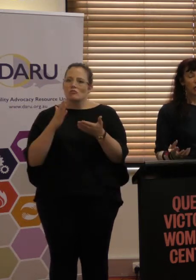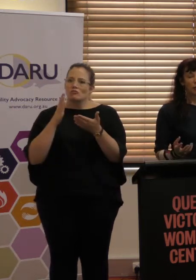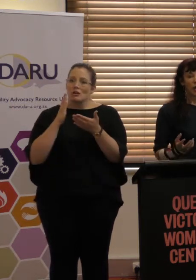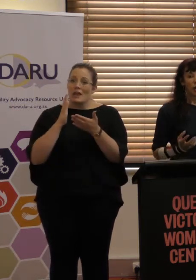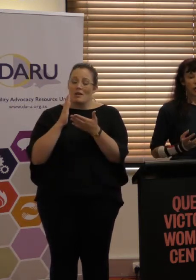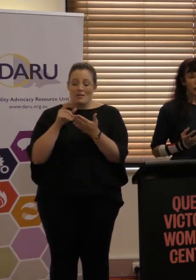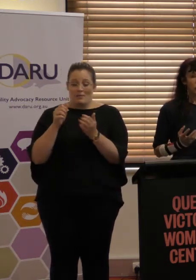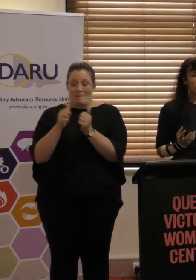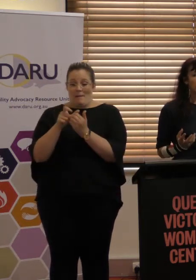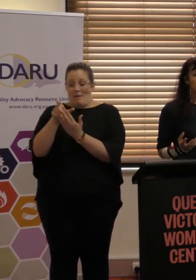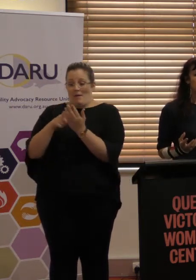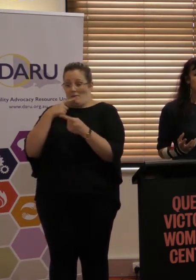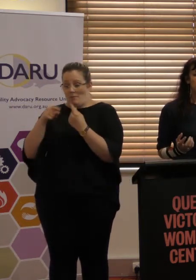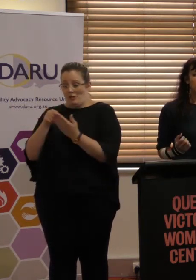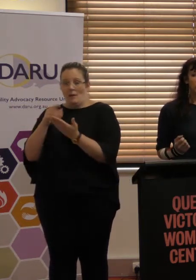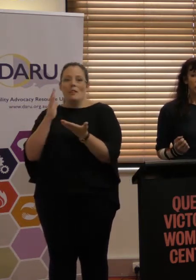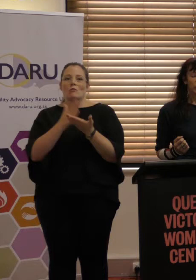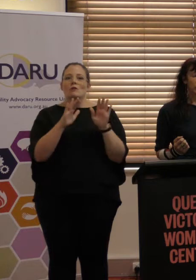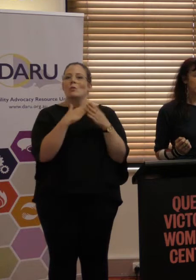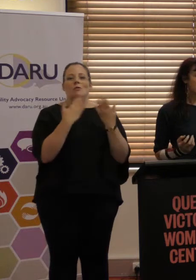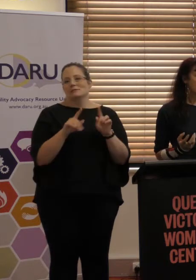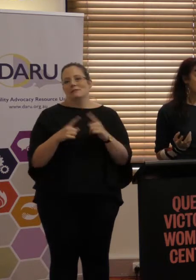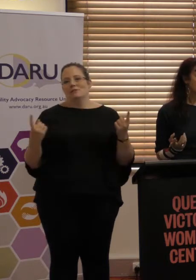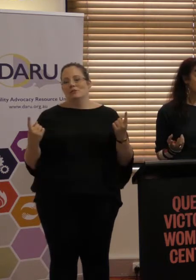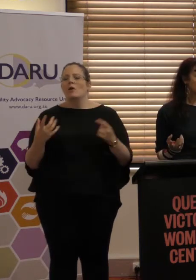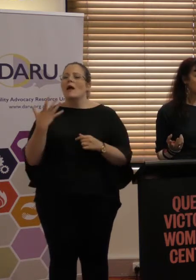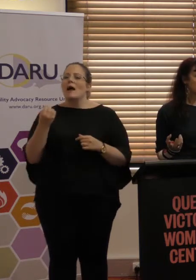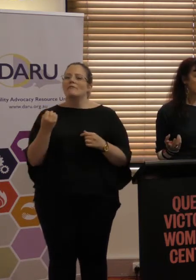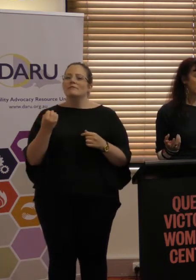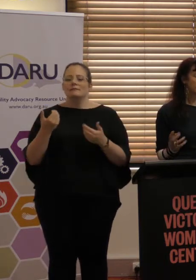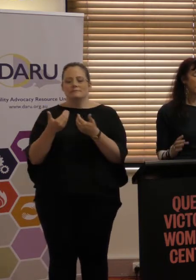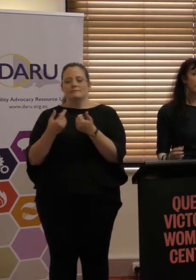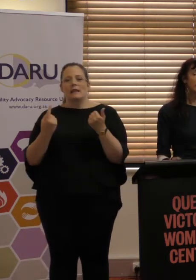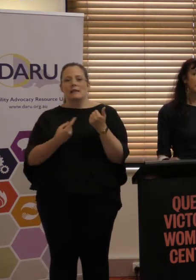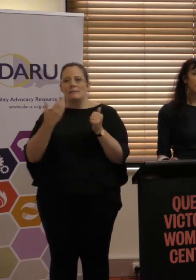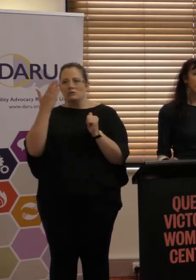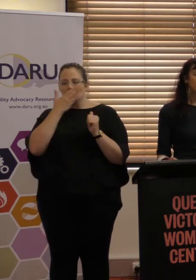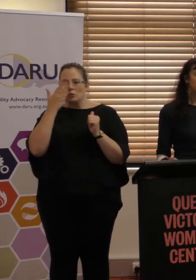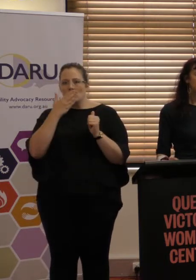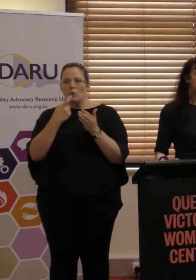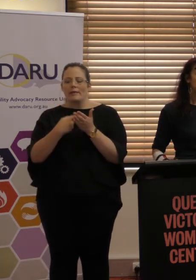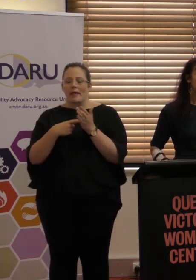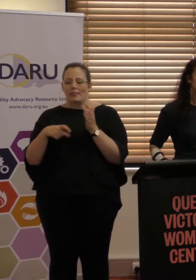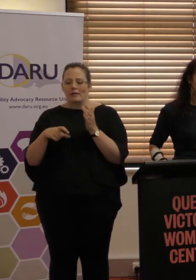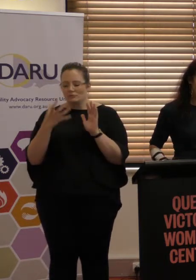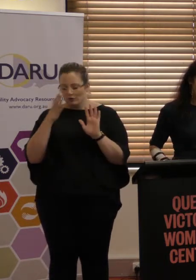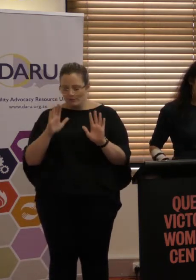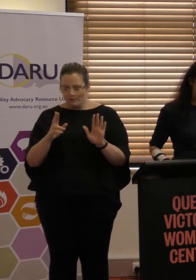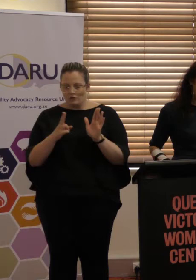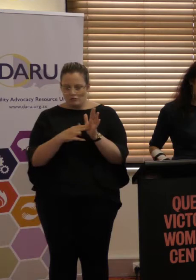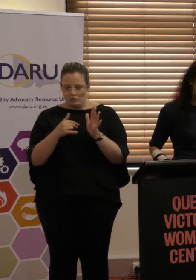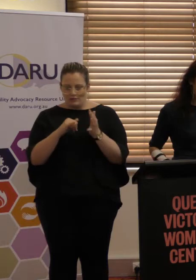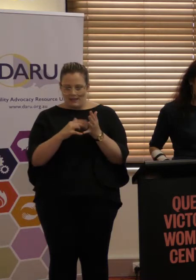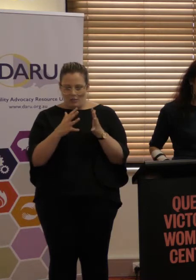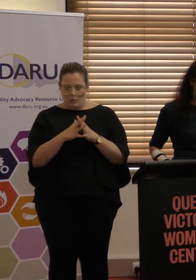Now, I know that there are independent schools. There's the Catholic schools. No, that's I get the New South Wales terminology